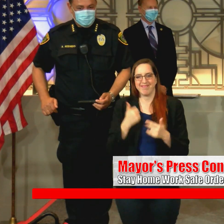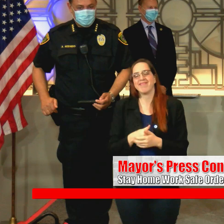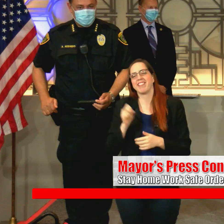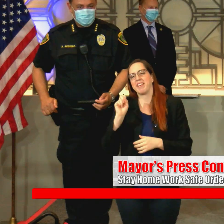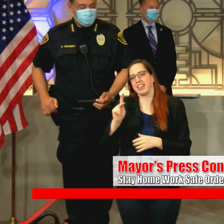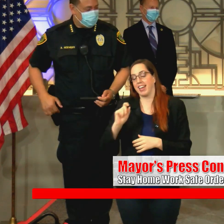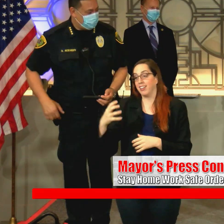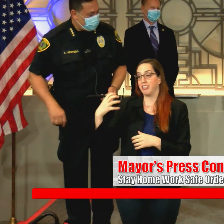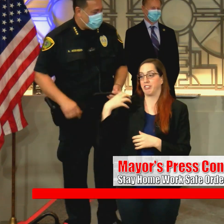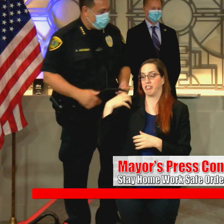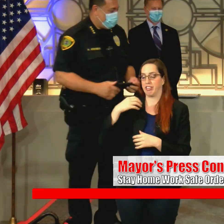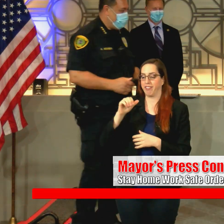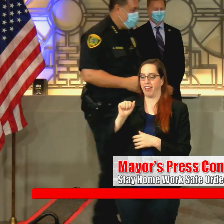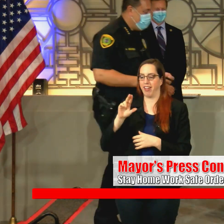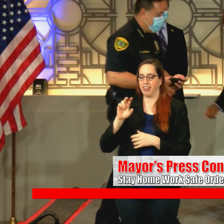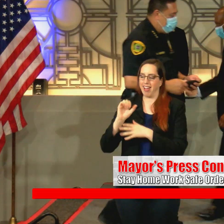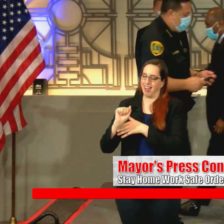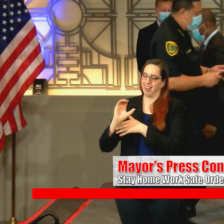Okay, Chief Acevedo.